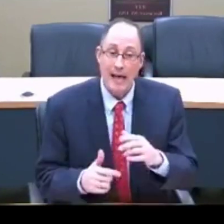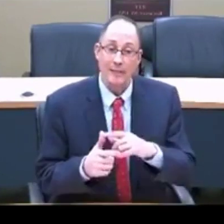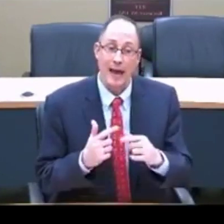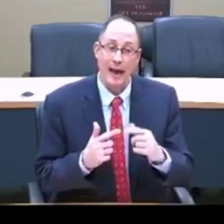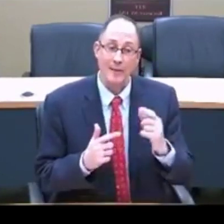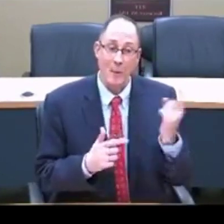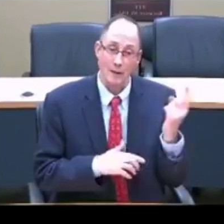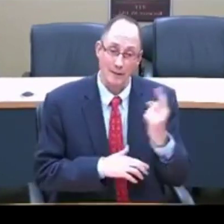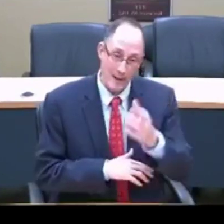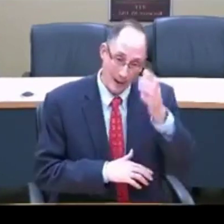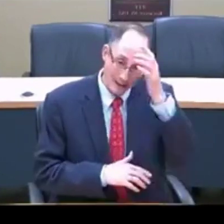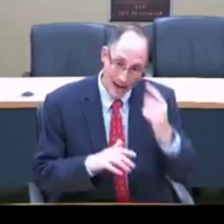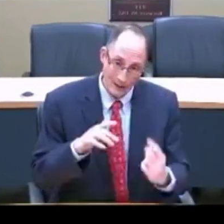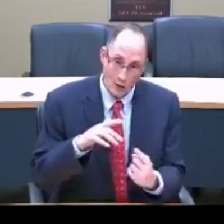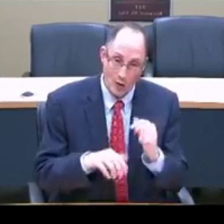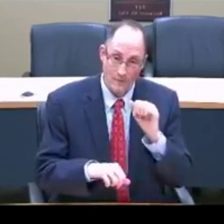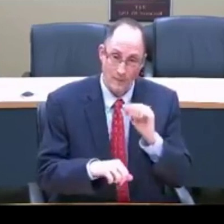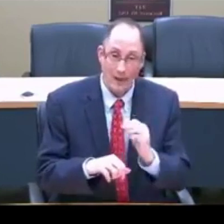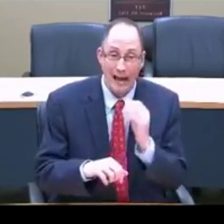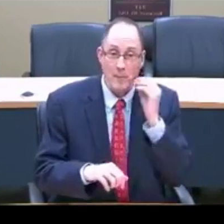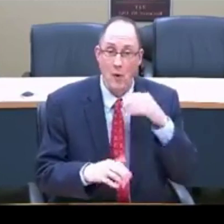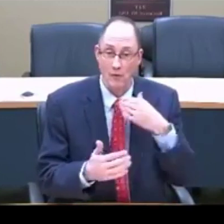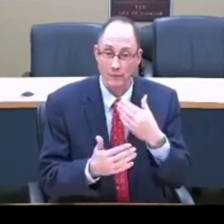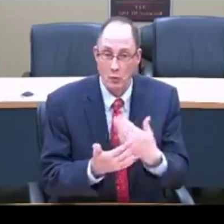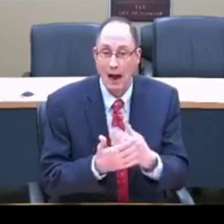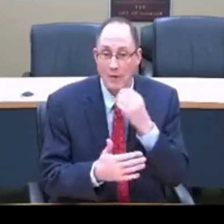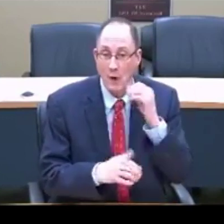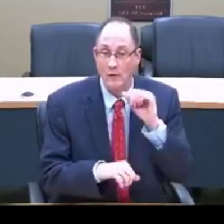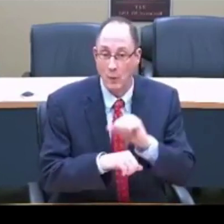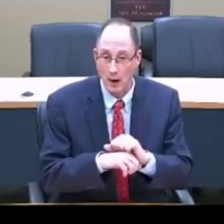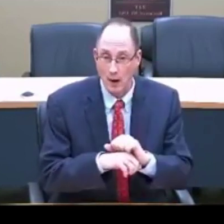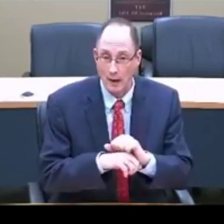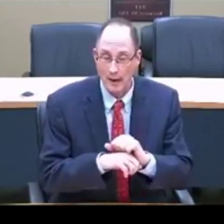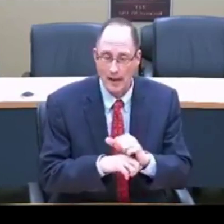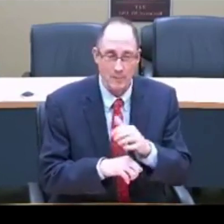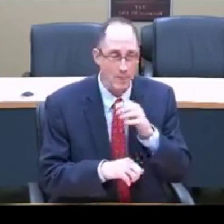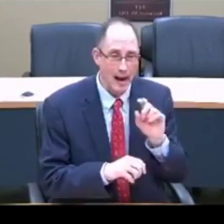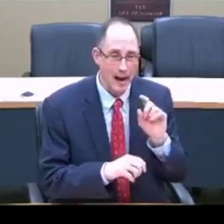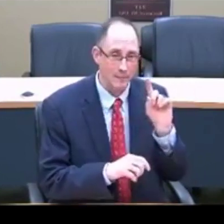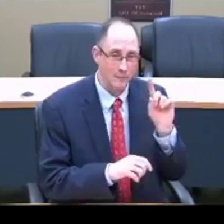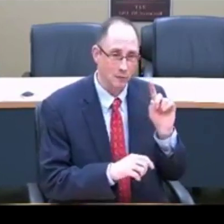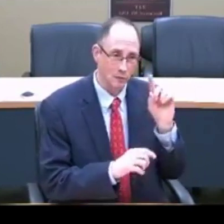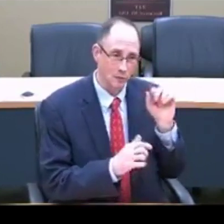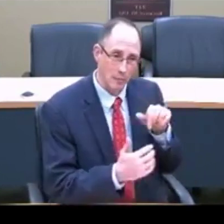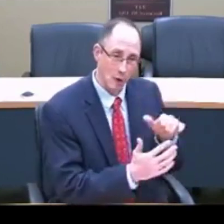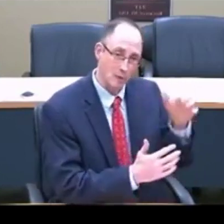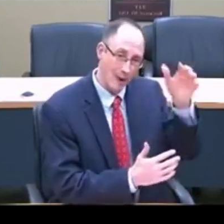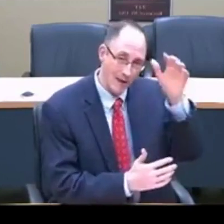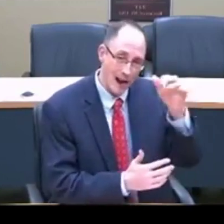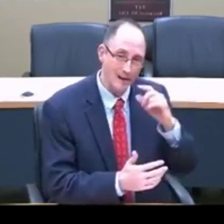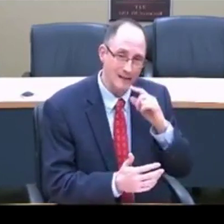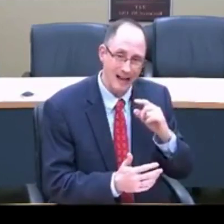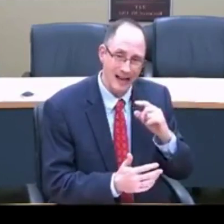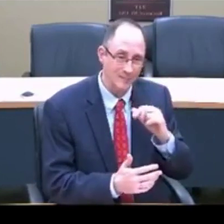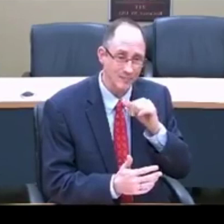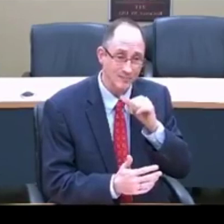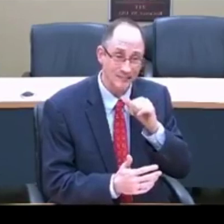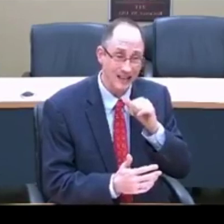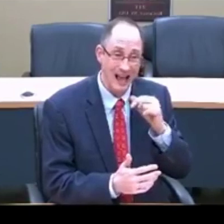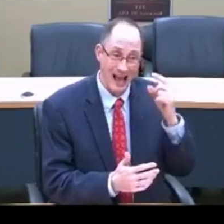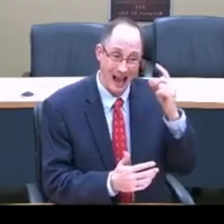Then one day, my dad showed up, came home, arrived home from work. My mom approached my father and said,